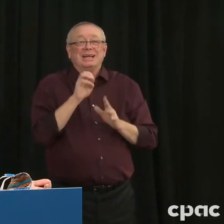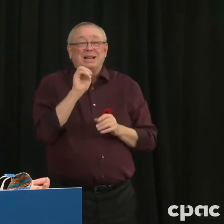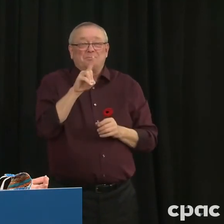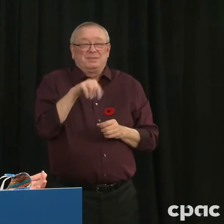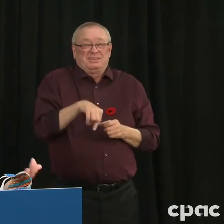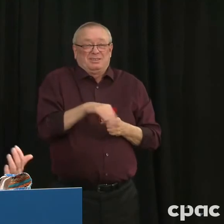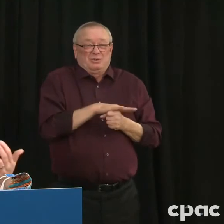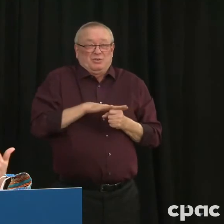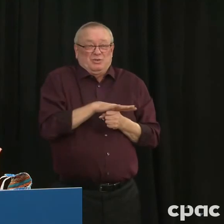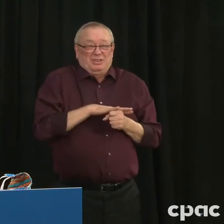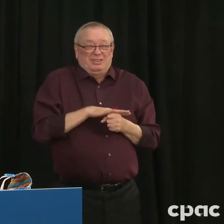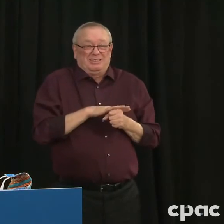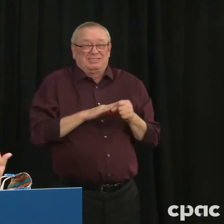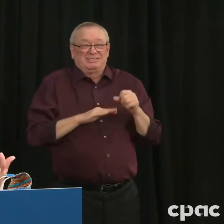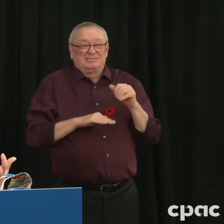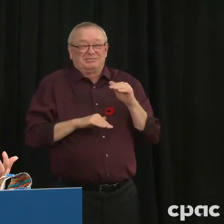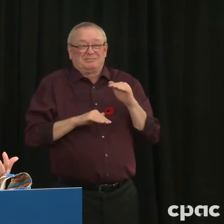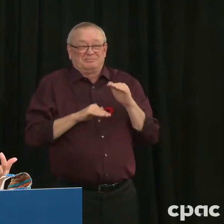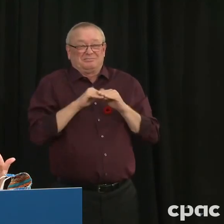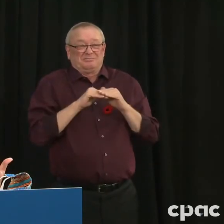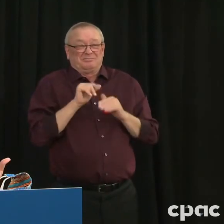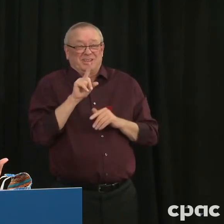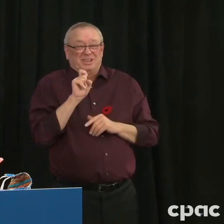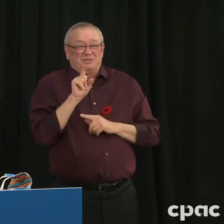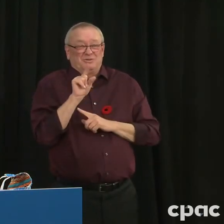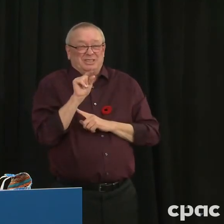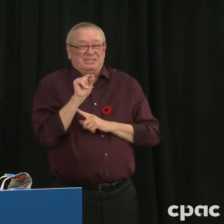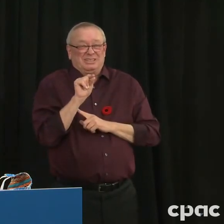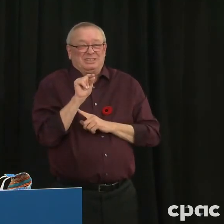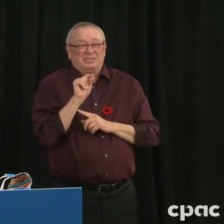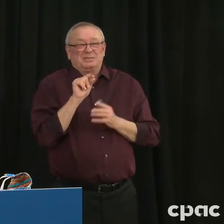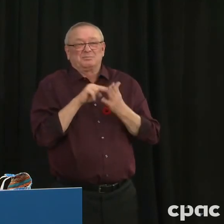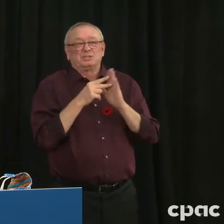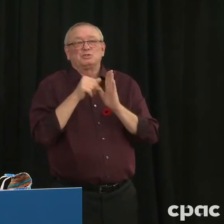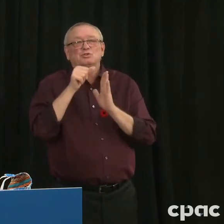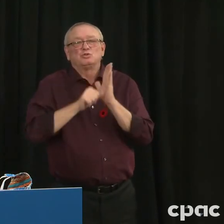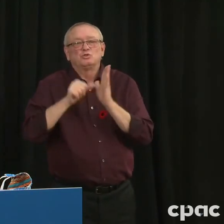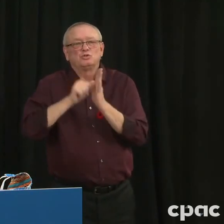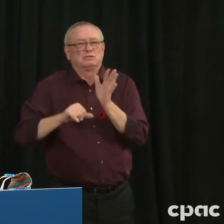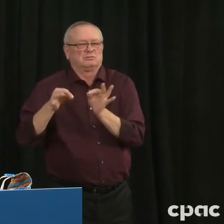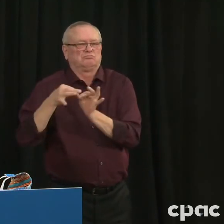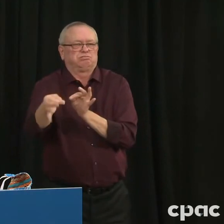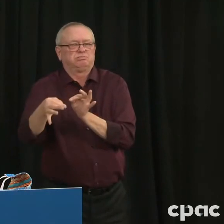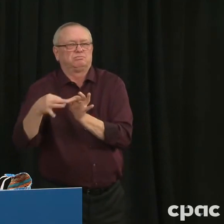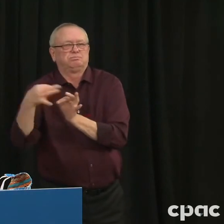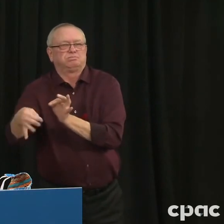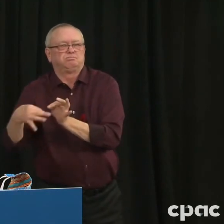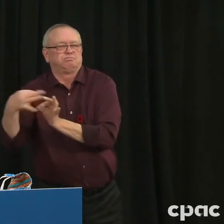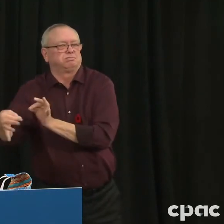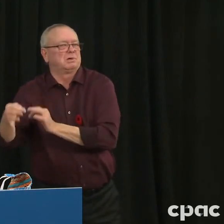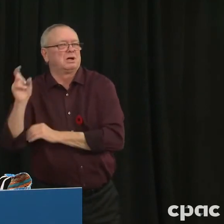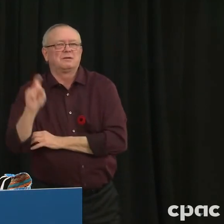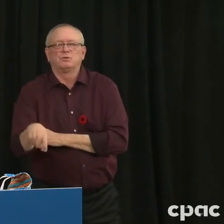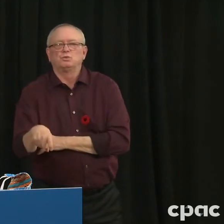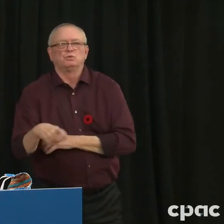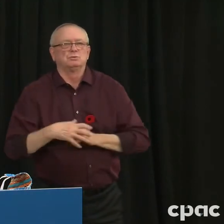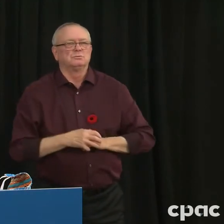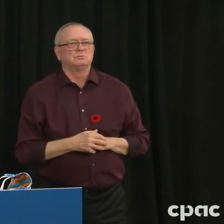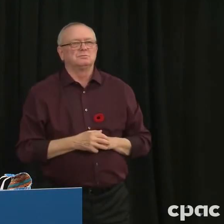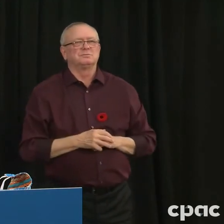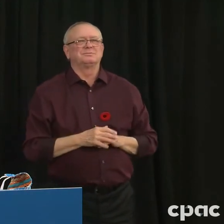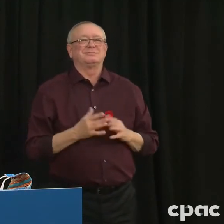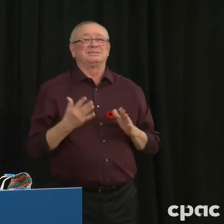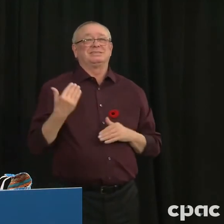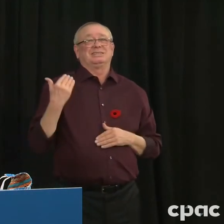elective surgeries. And what we realized is that the metrics that we set out in the spring were important, but they were not